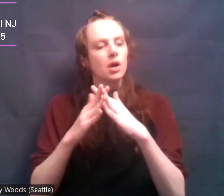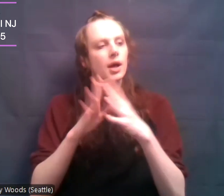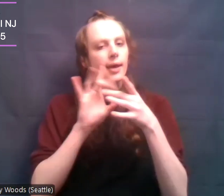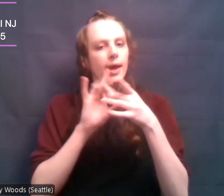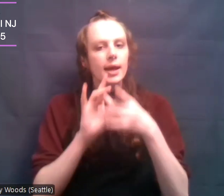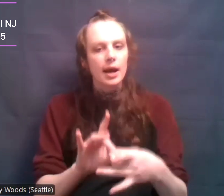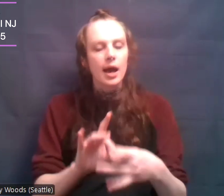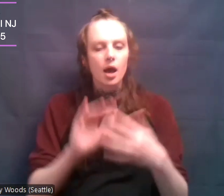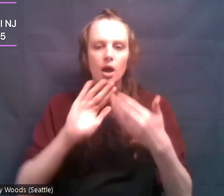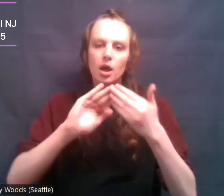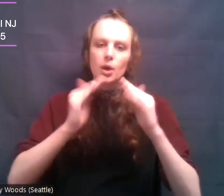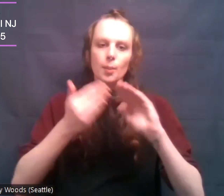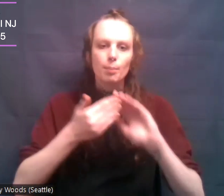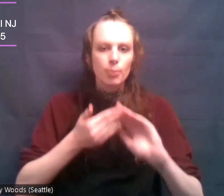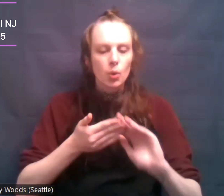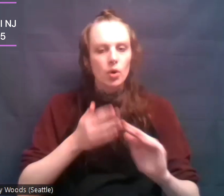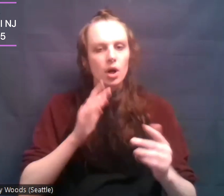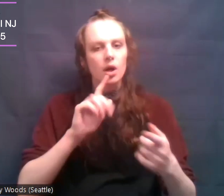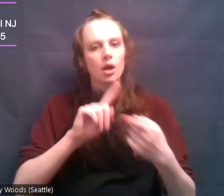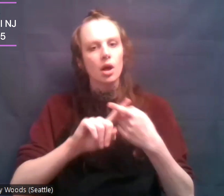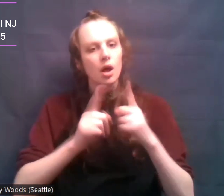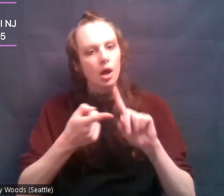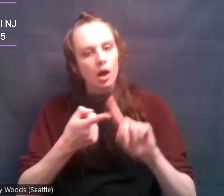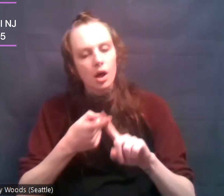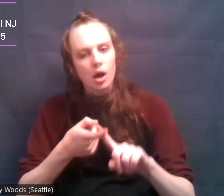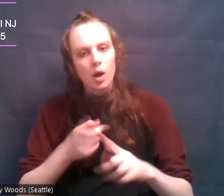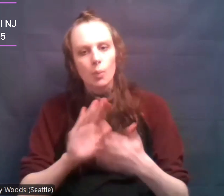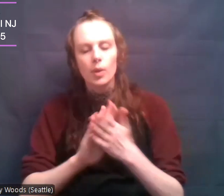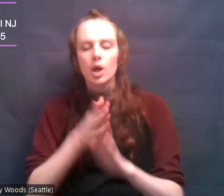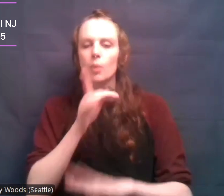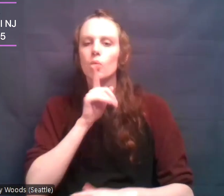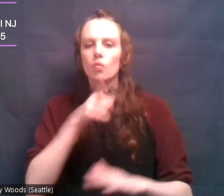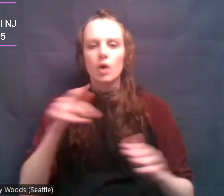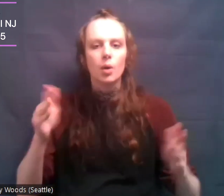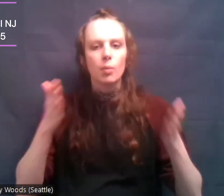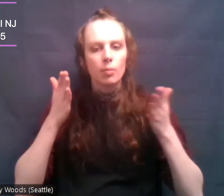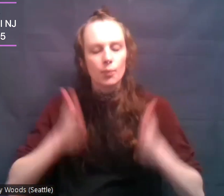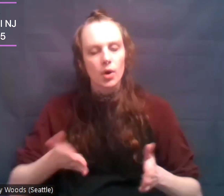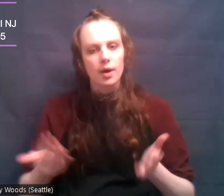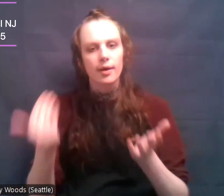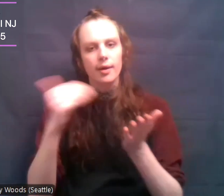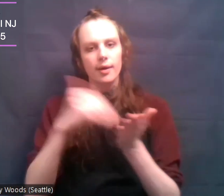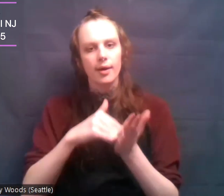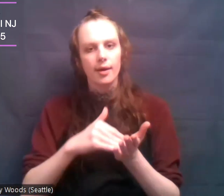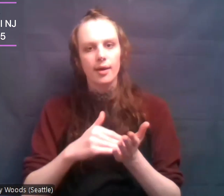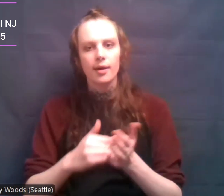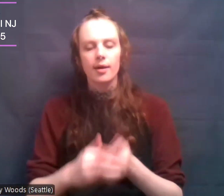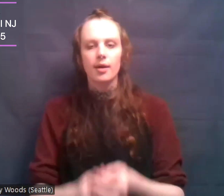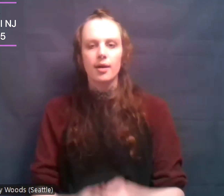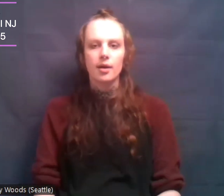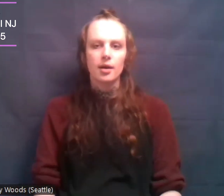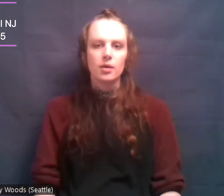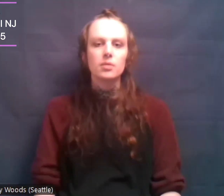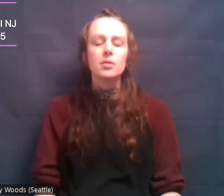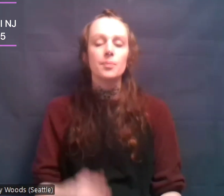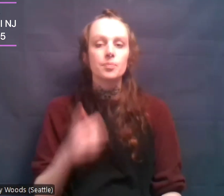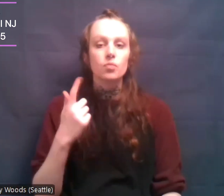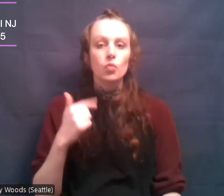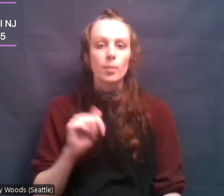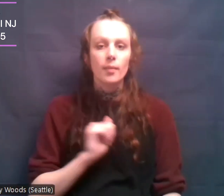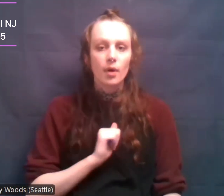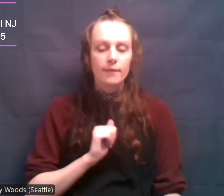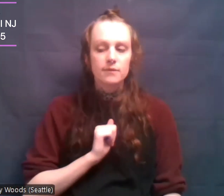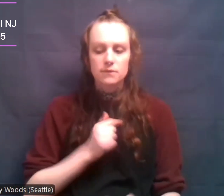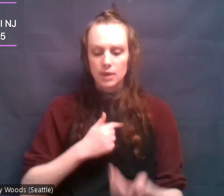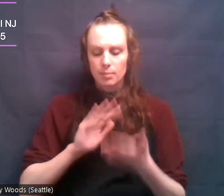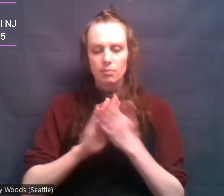and like you become a real person again. And like, for me, like I became a real